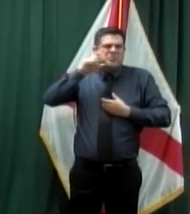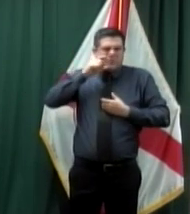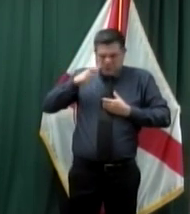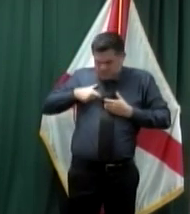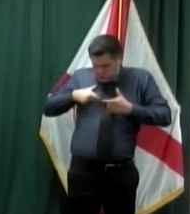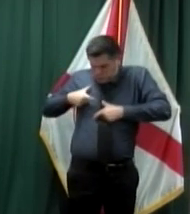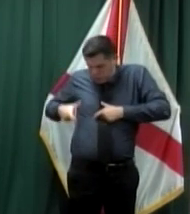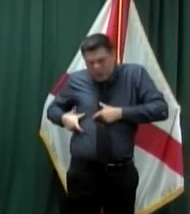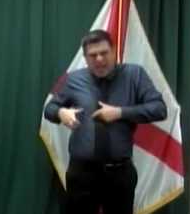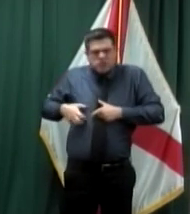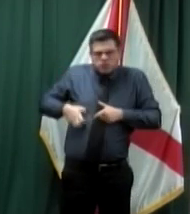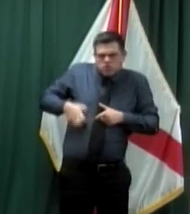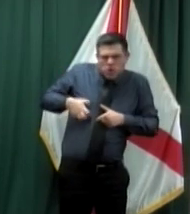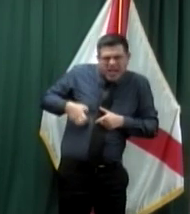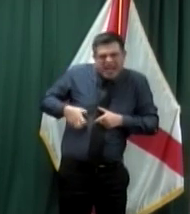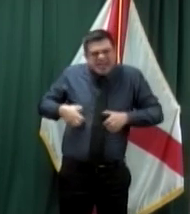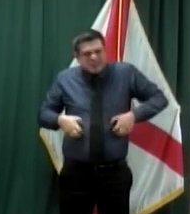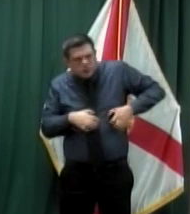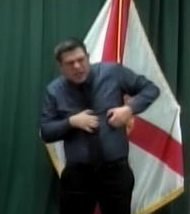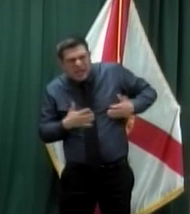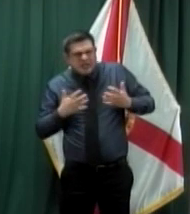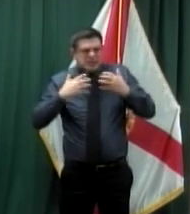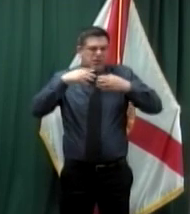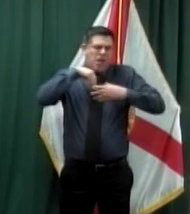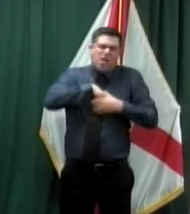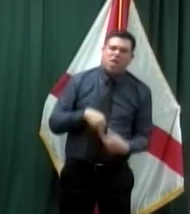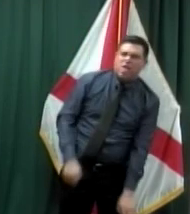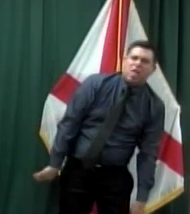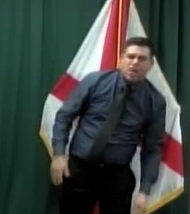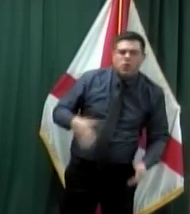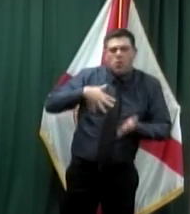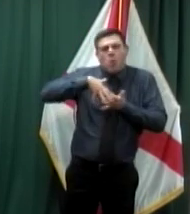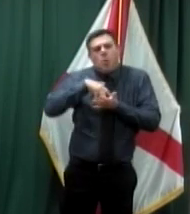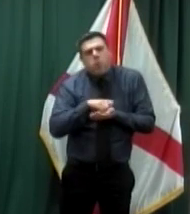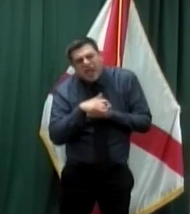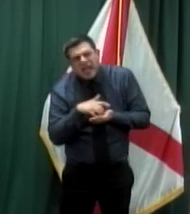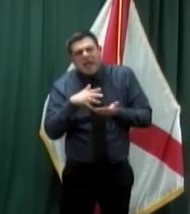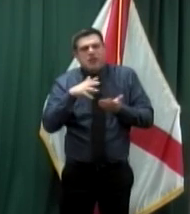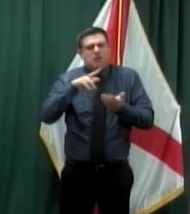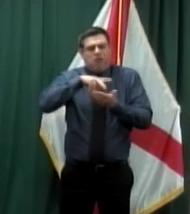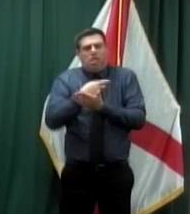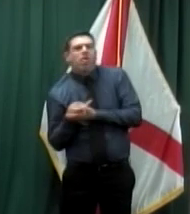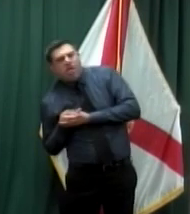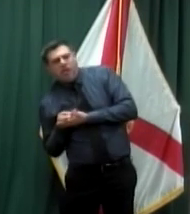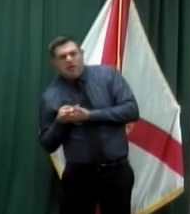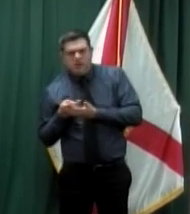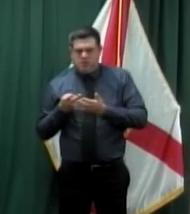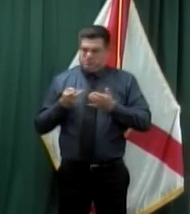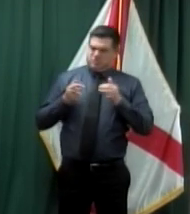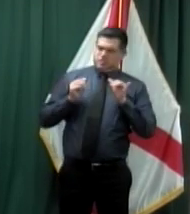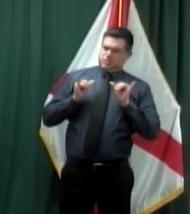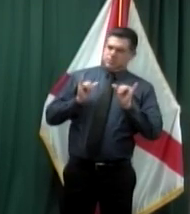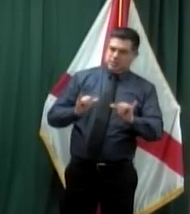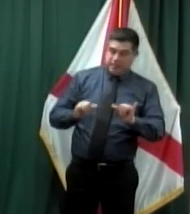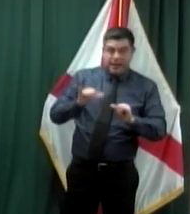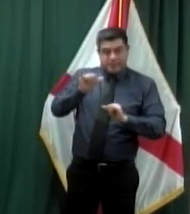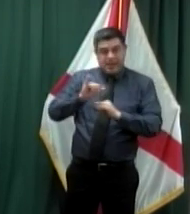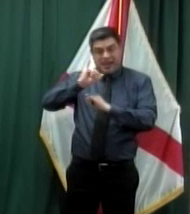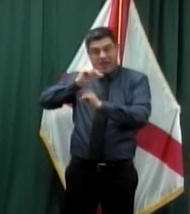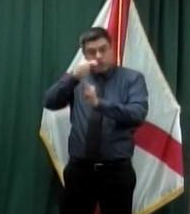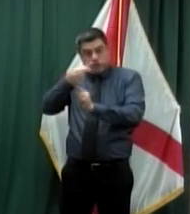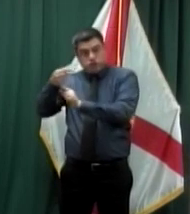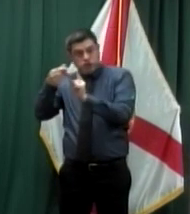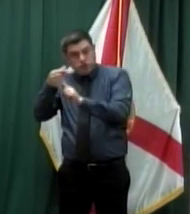and oftentimes rash. But they will show what they call IgG, or antibody positive. So there's still more to be learned